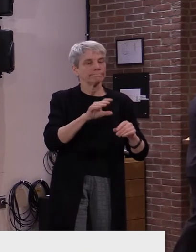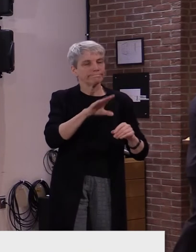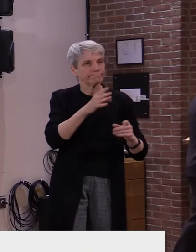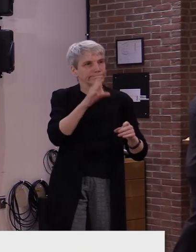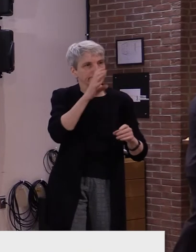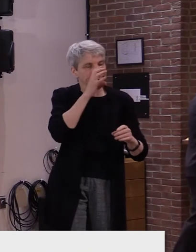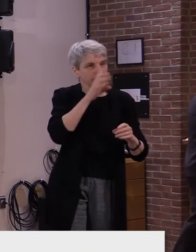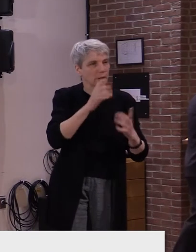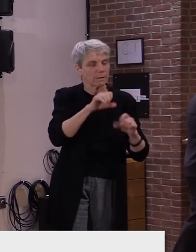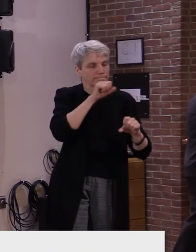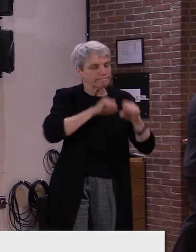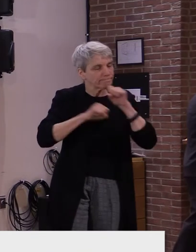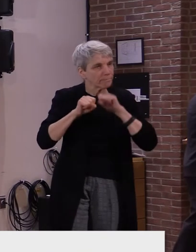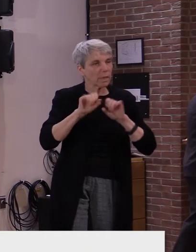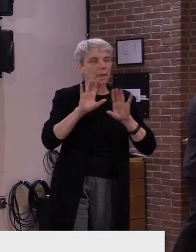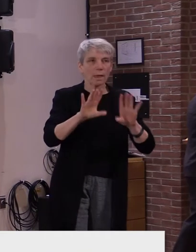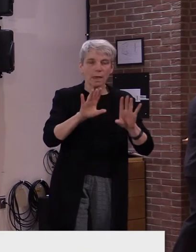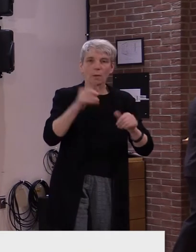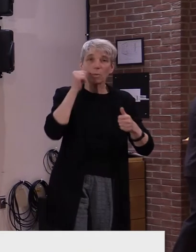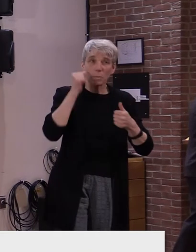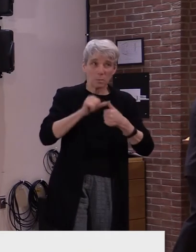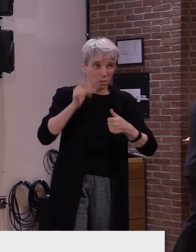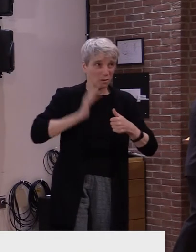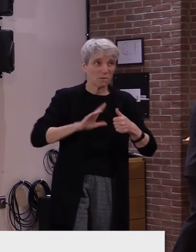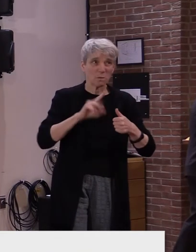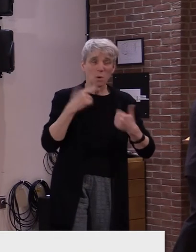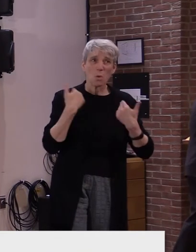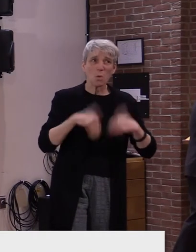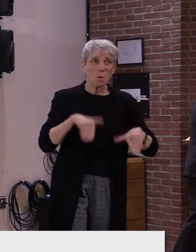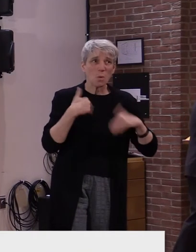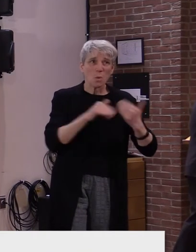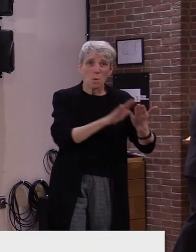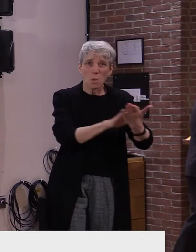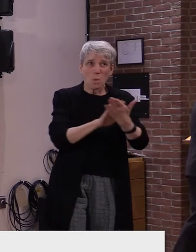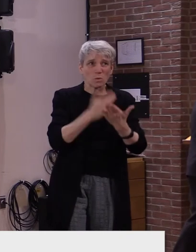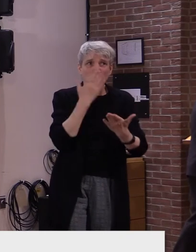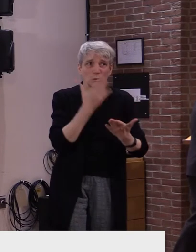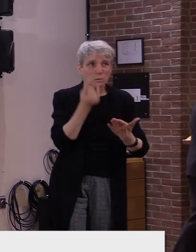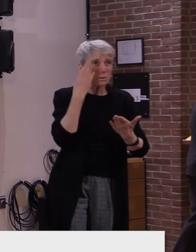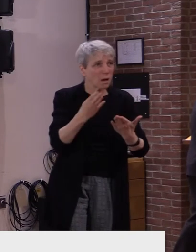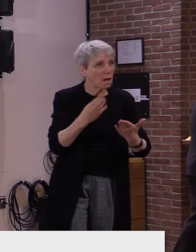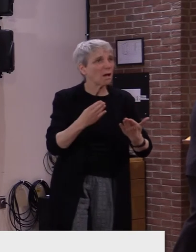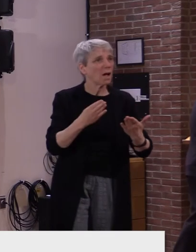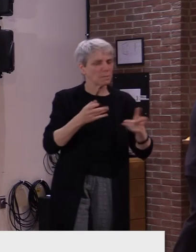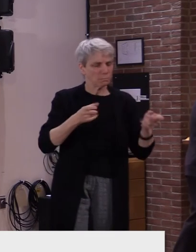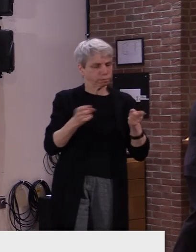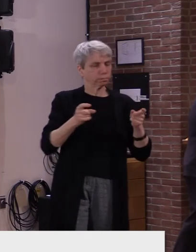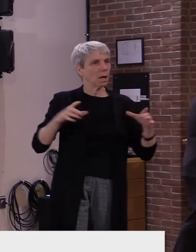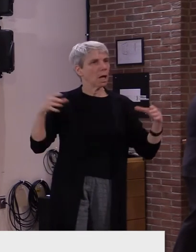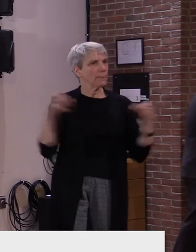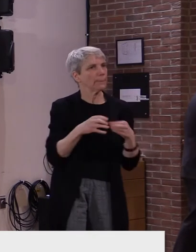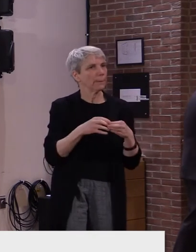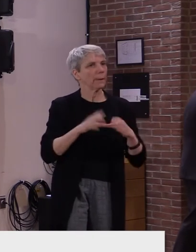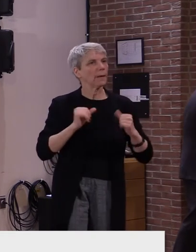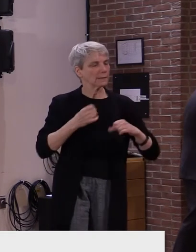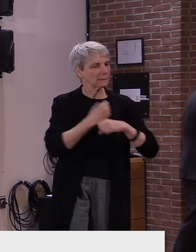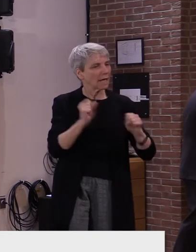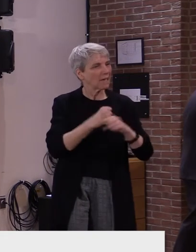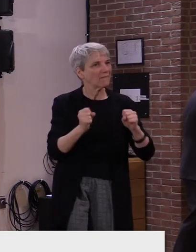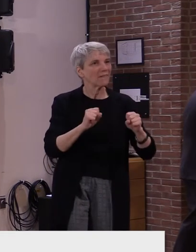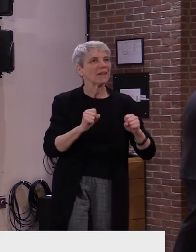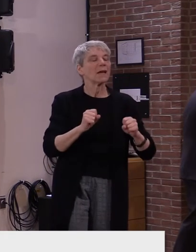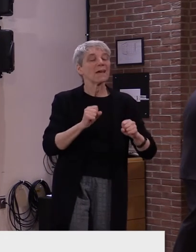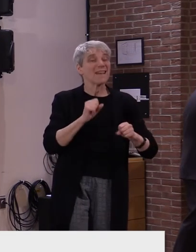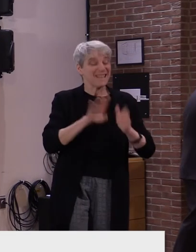the work that made us so successful in the first place i know we can get this under control hold on to the gains we've made and